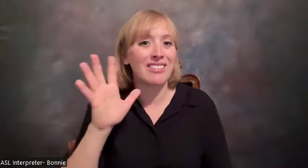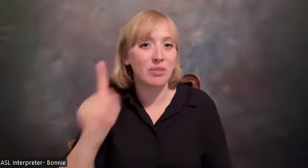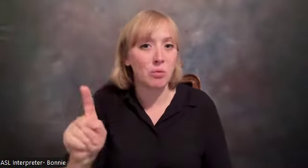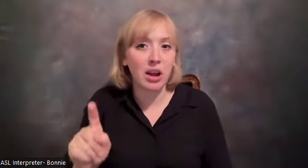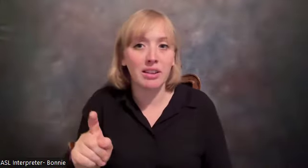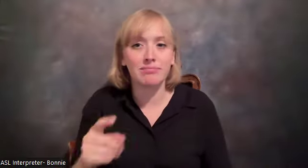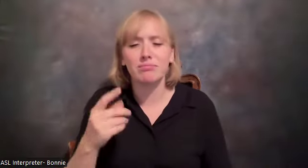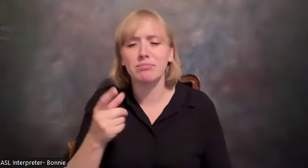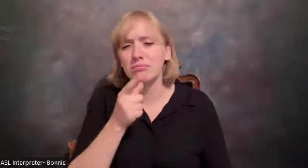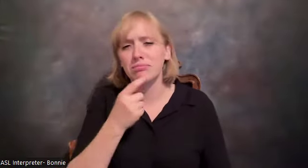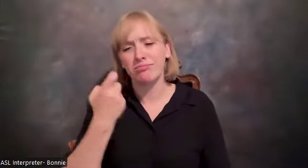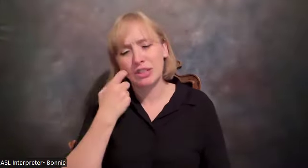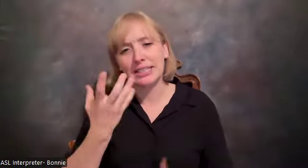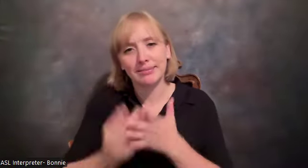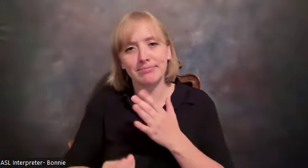just lost.